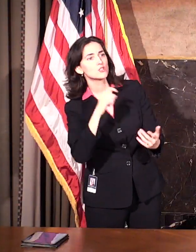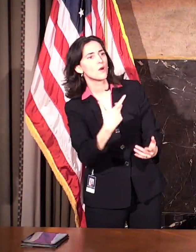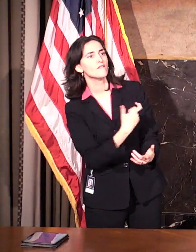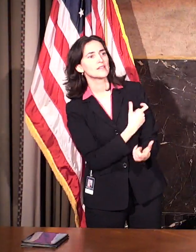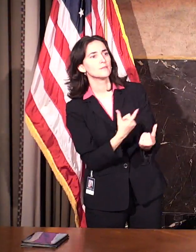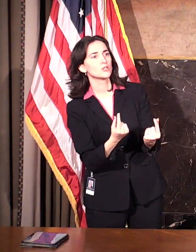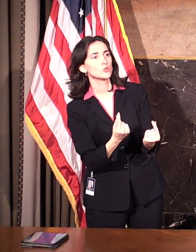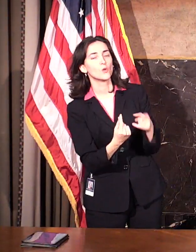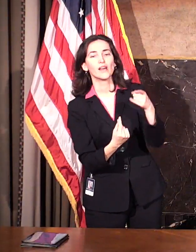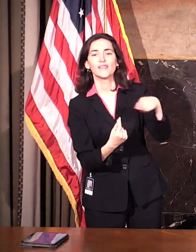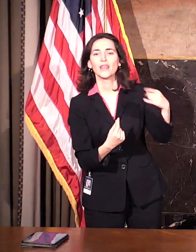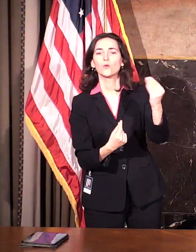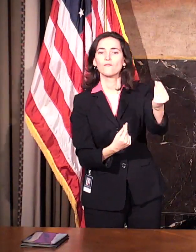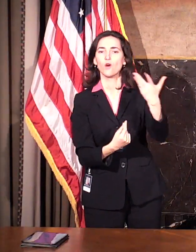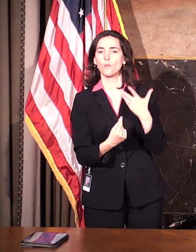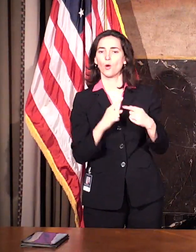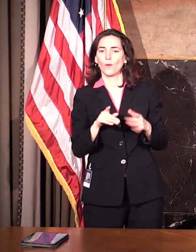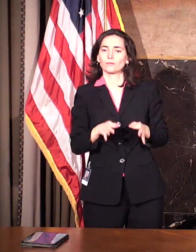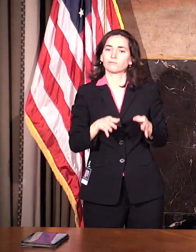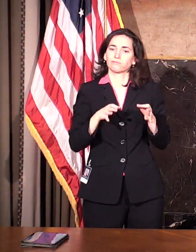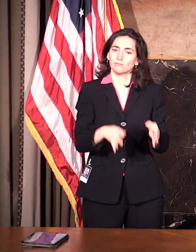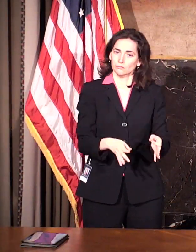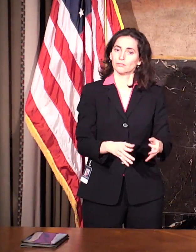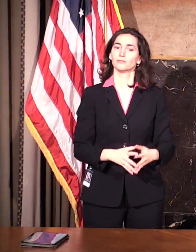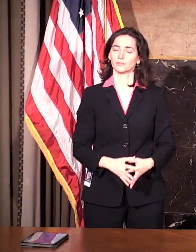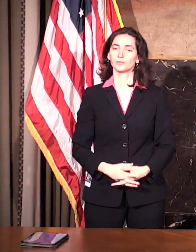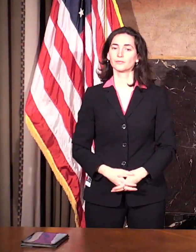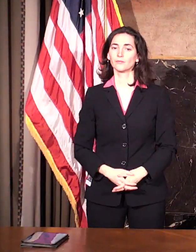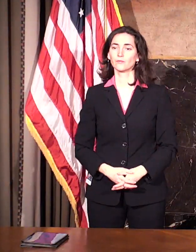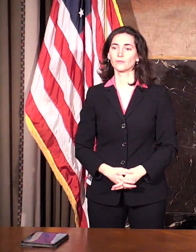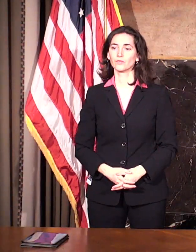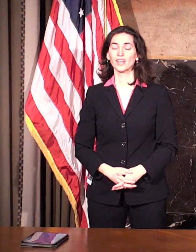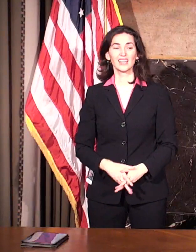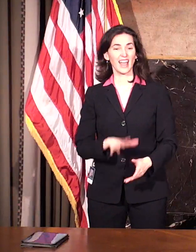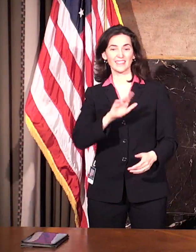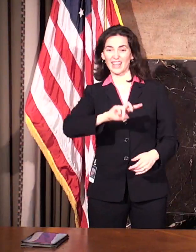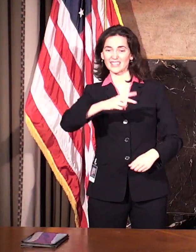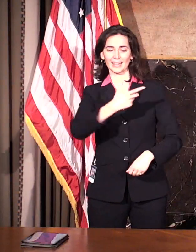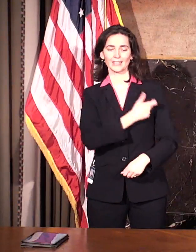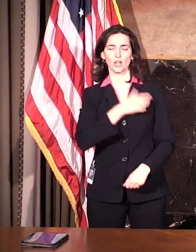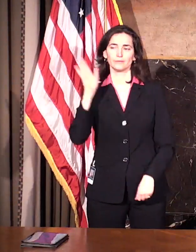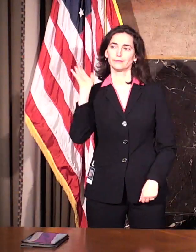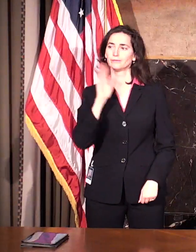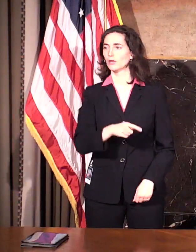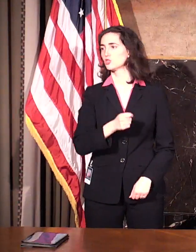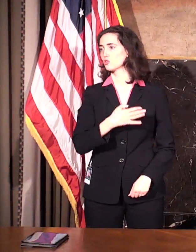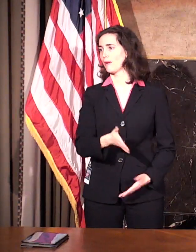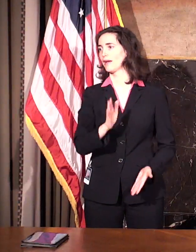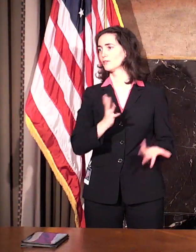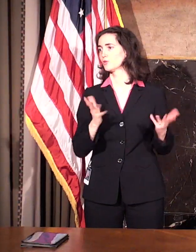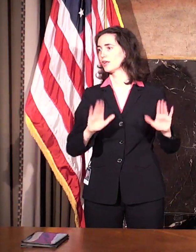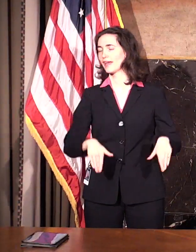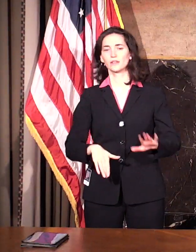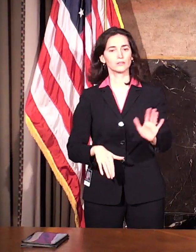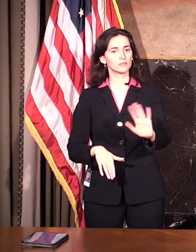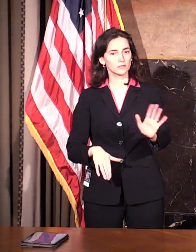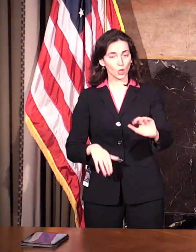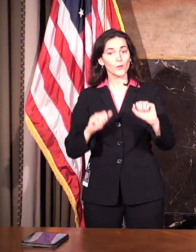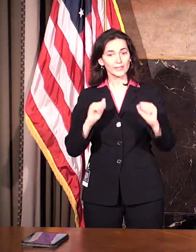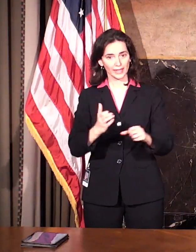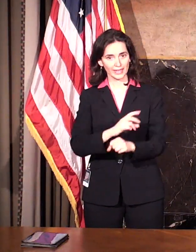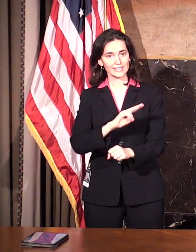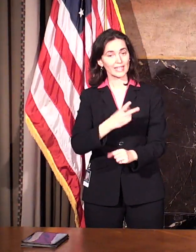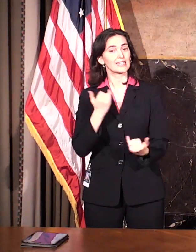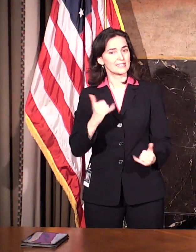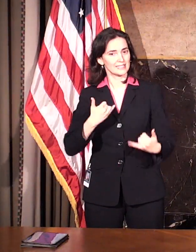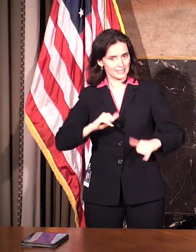know when you are rescheduled for. Don't forego this. Don't use this as an opportunity not to get the dose. The dose is